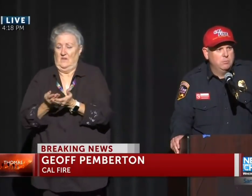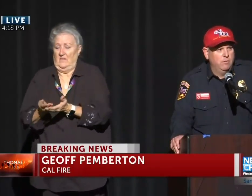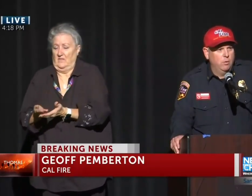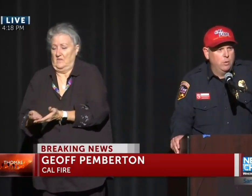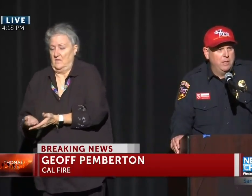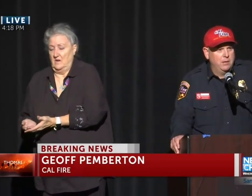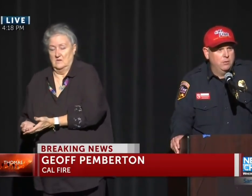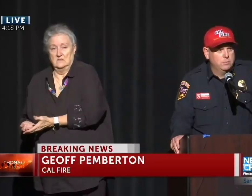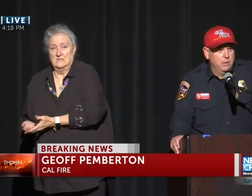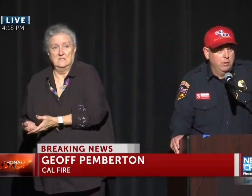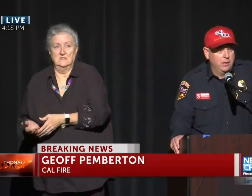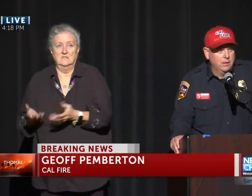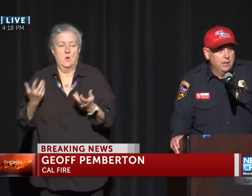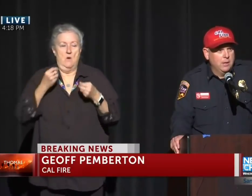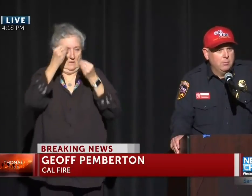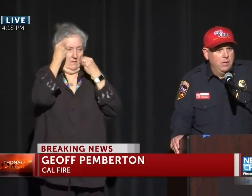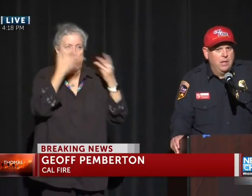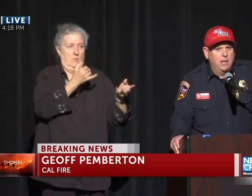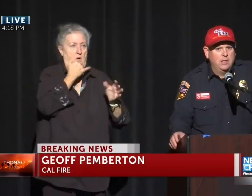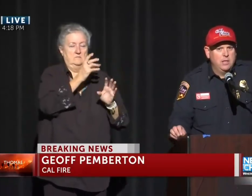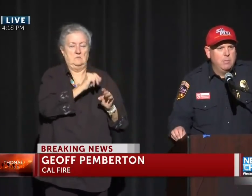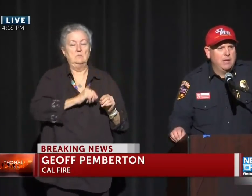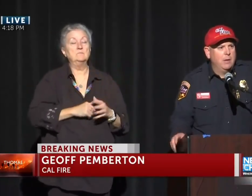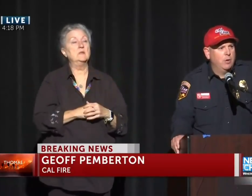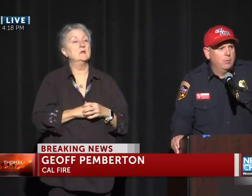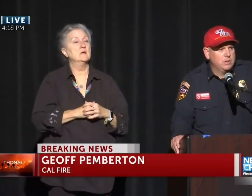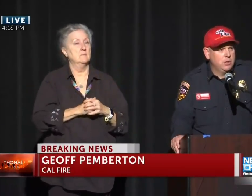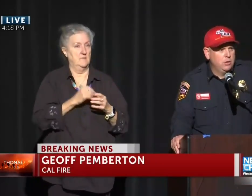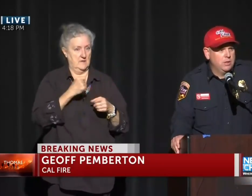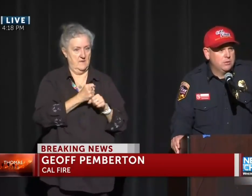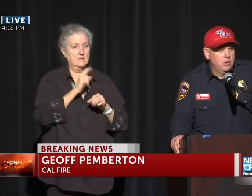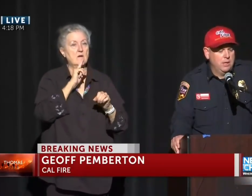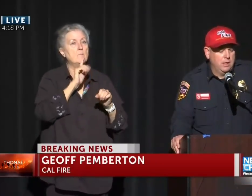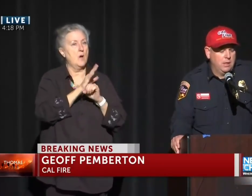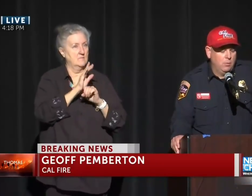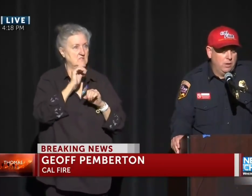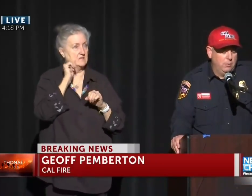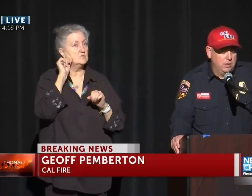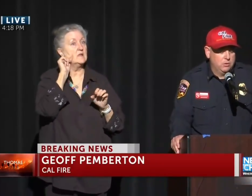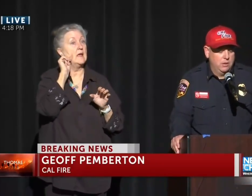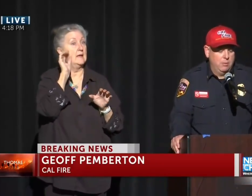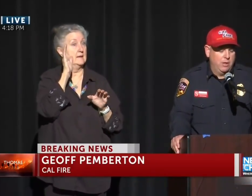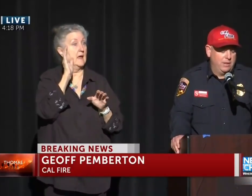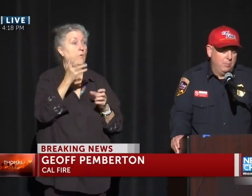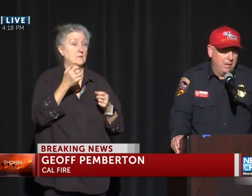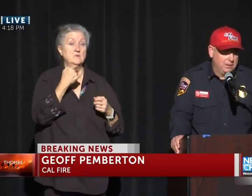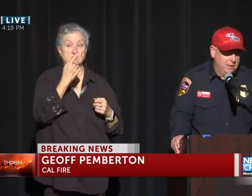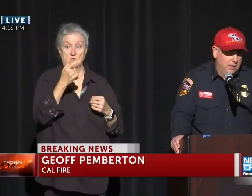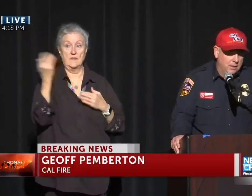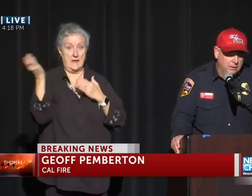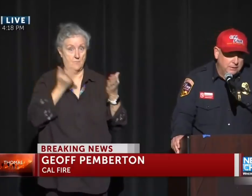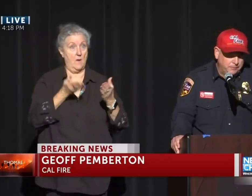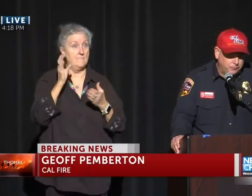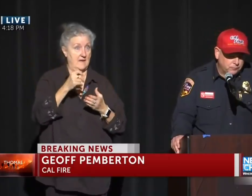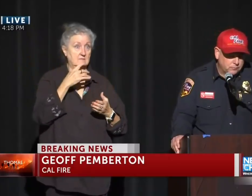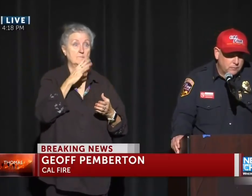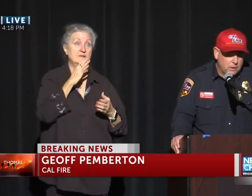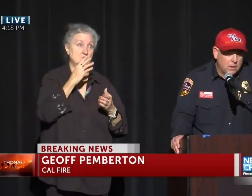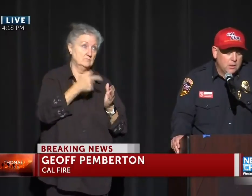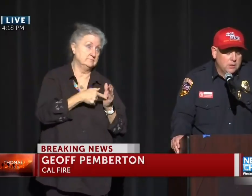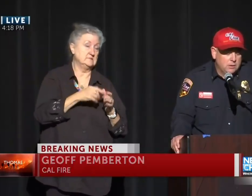that information before we make those public. But I did make that promise to you yesterday, and I wanted to make sure that I brought that back today.